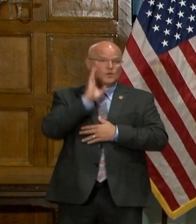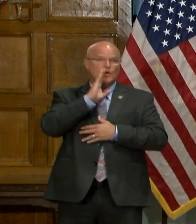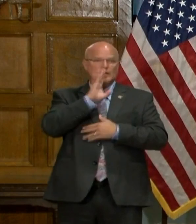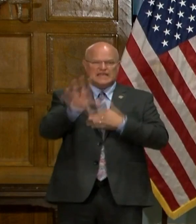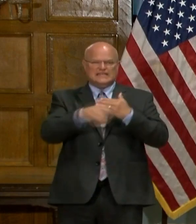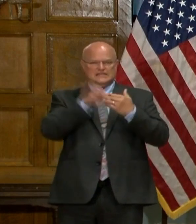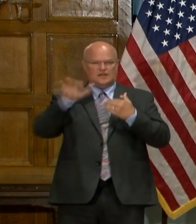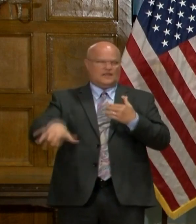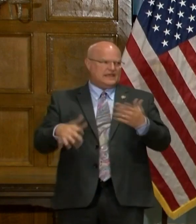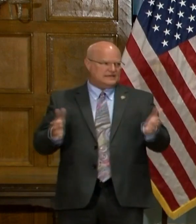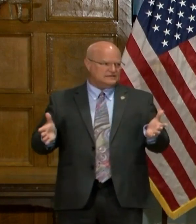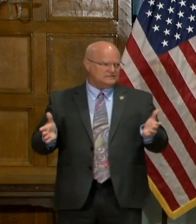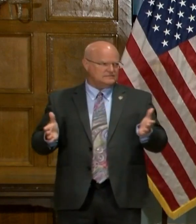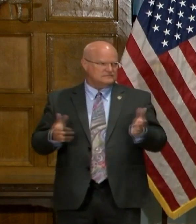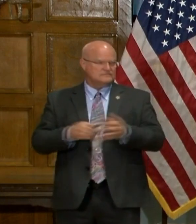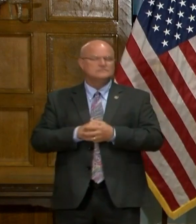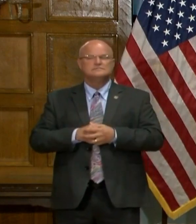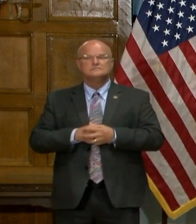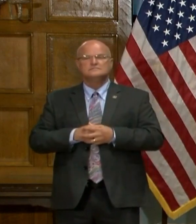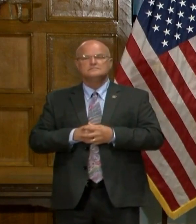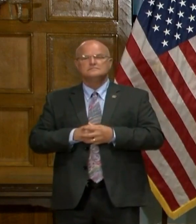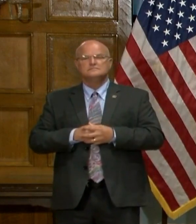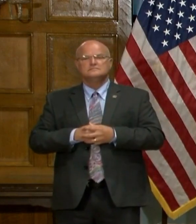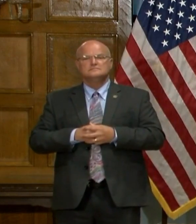be in addition to those.